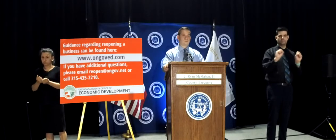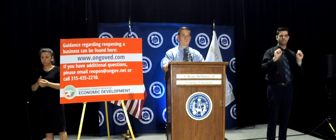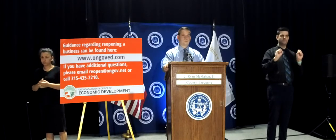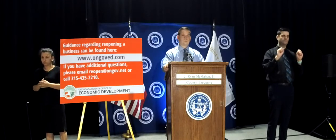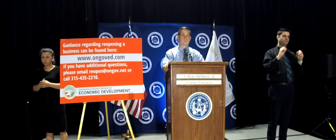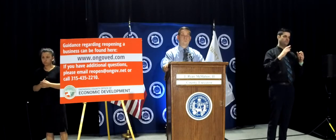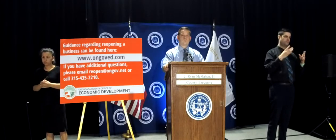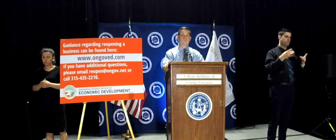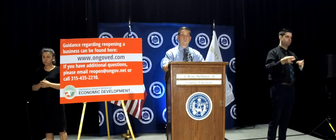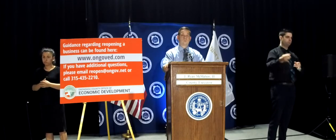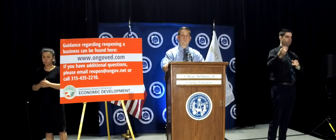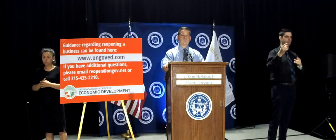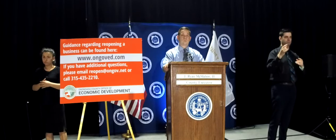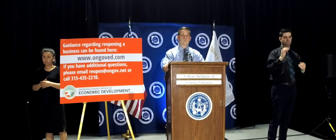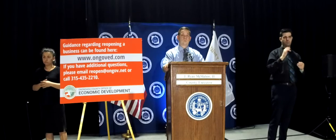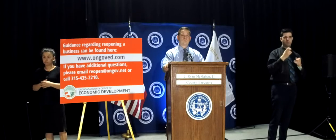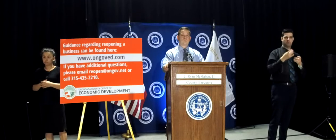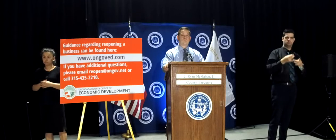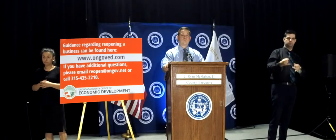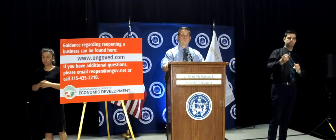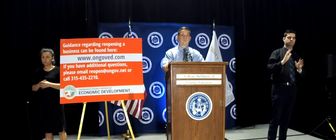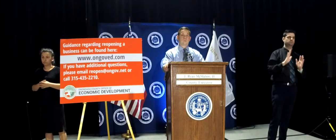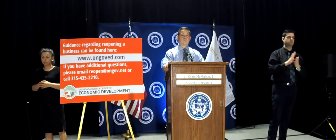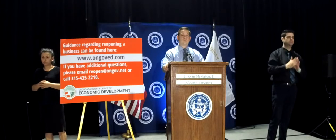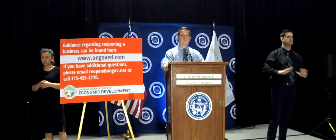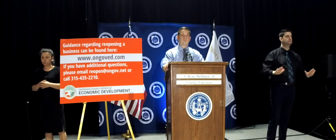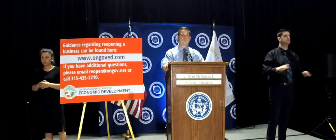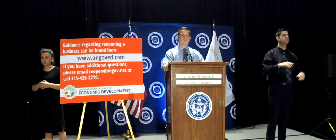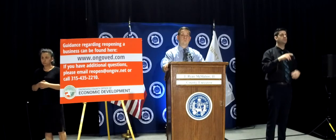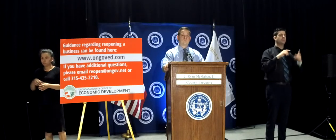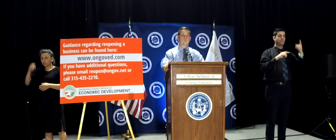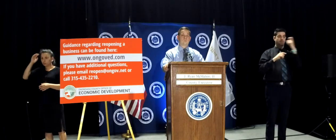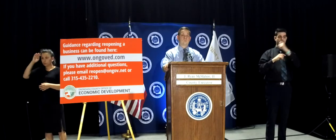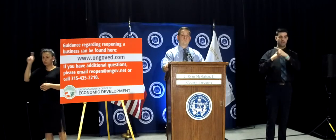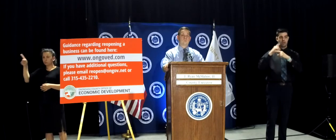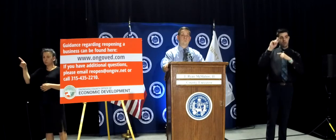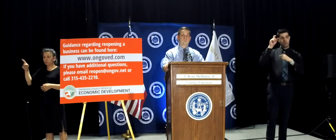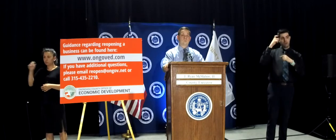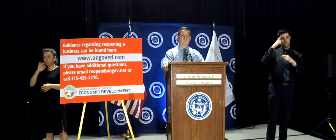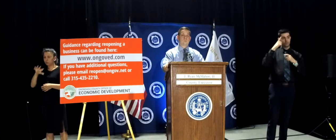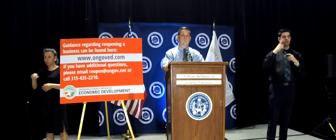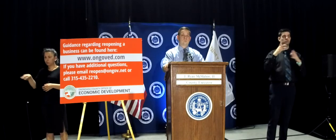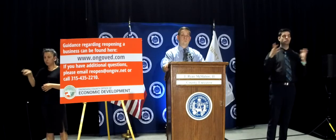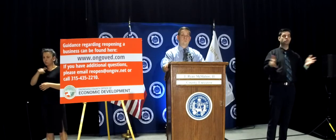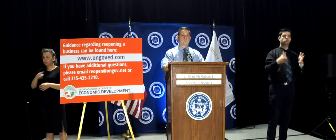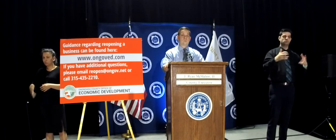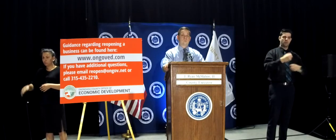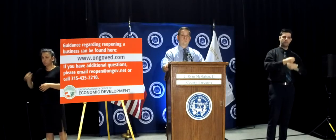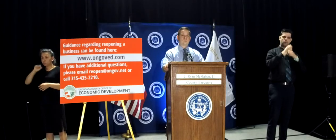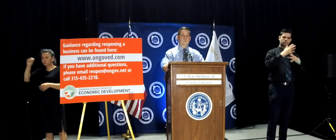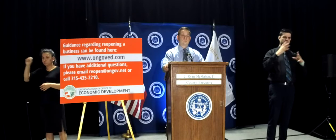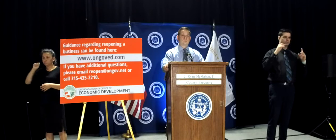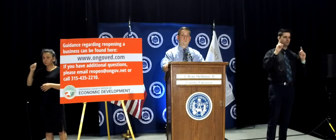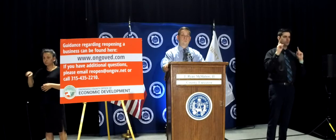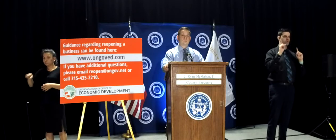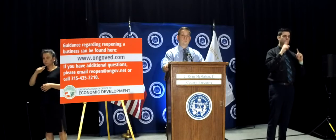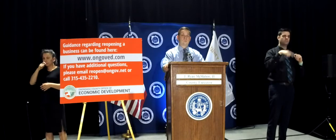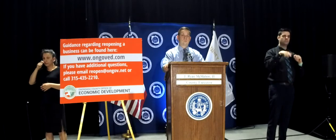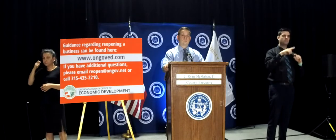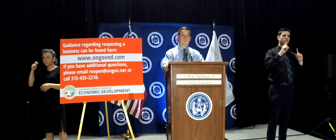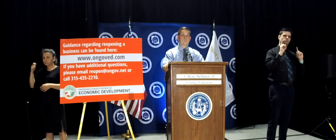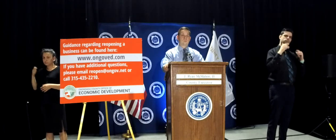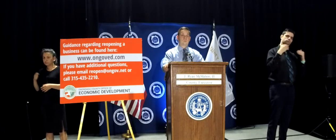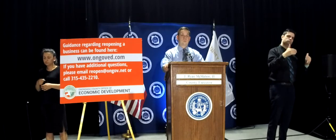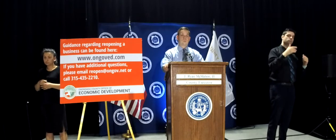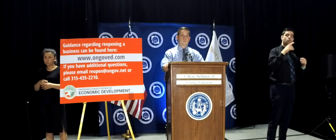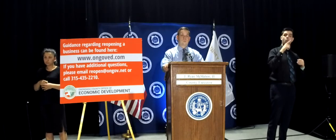I know that the governor is encouraging protesters to get tested. Is there any initiative on your part